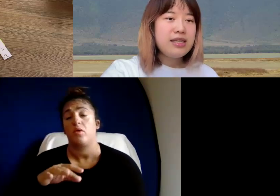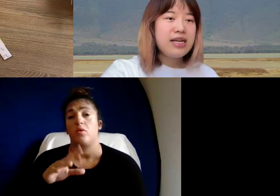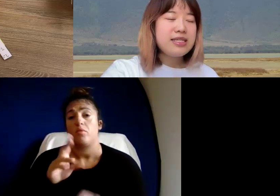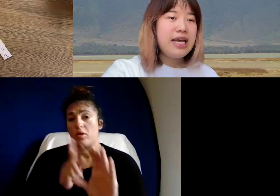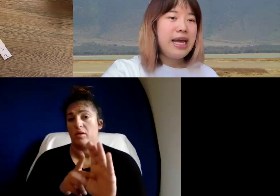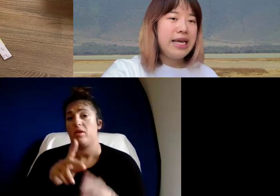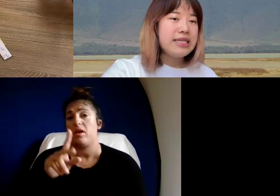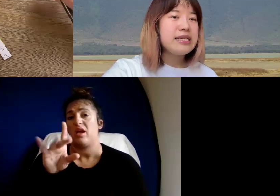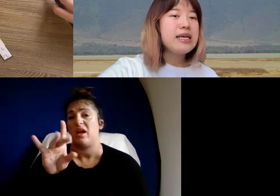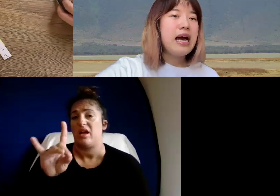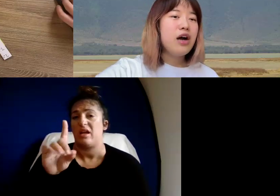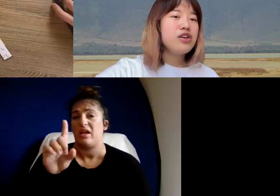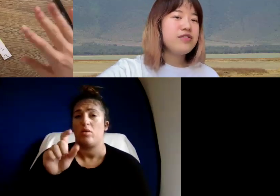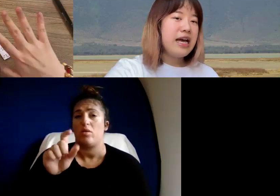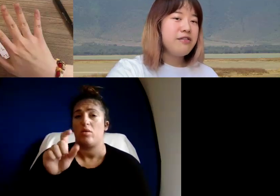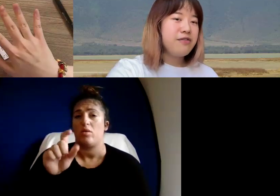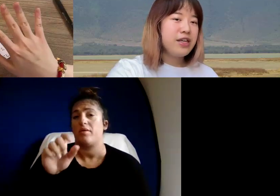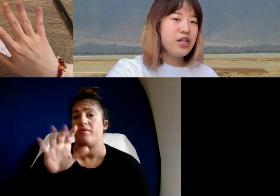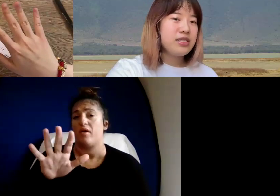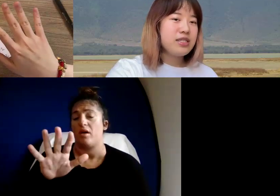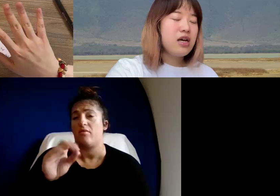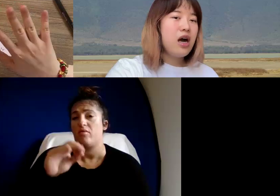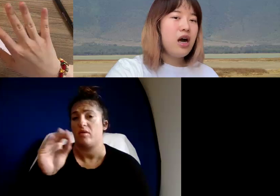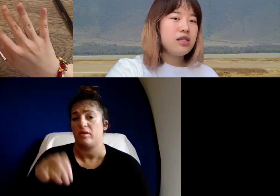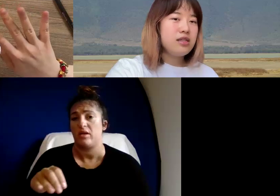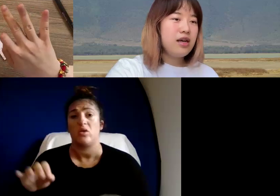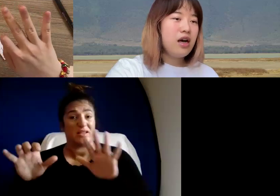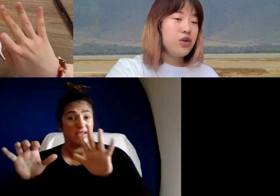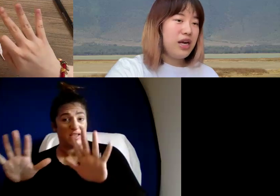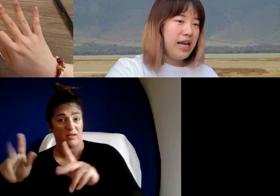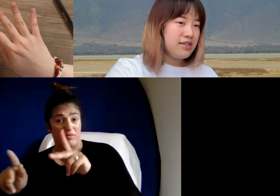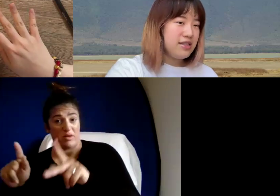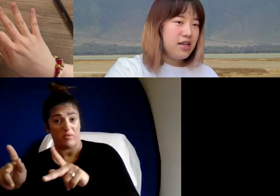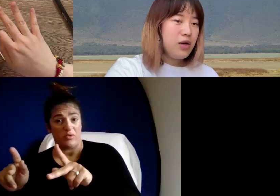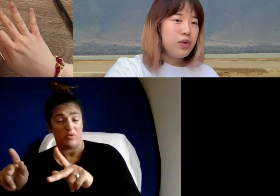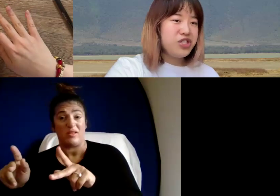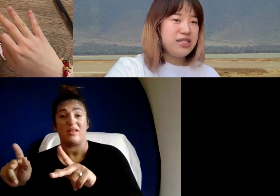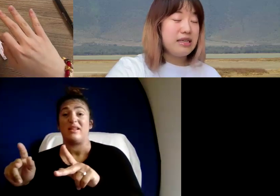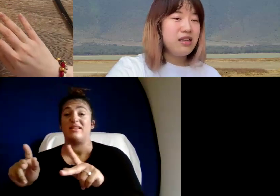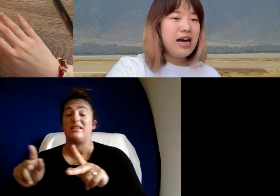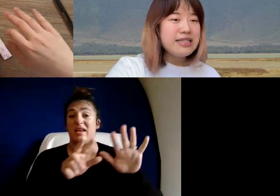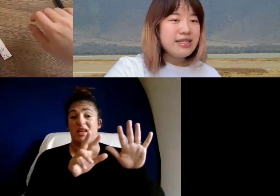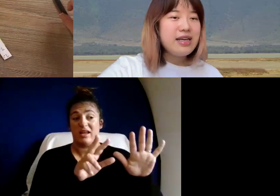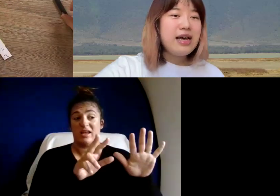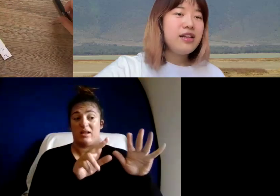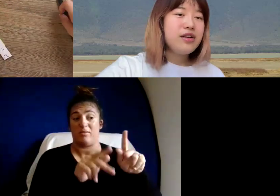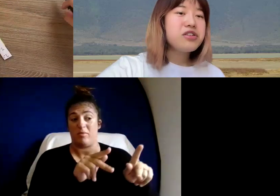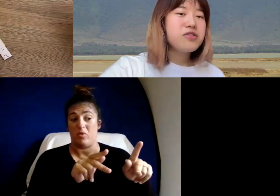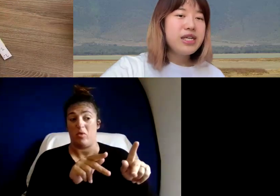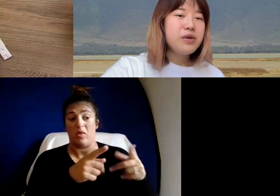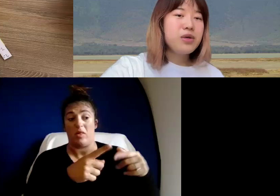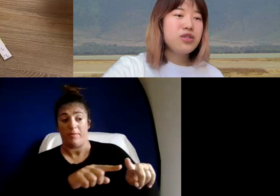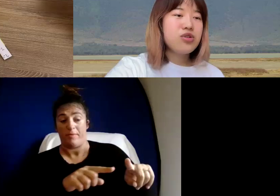81.8%, that is 8 out of 10 fingers on your hand, which is a lot,